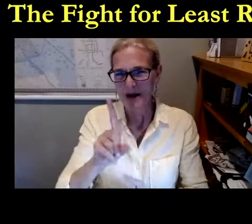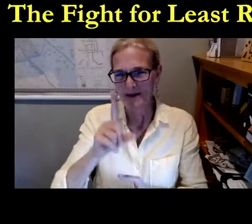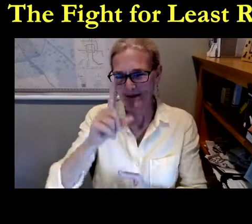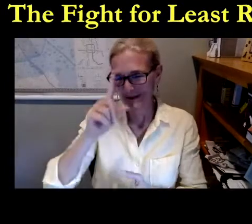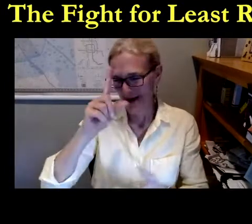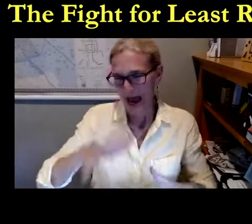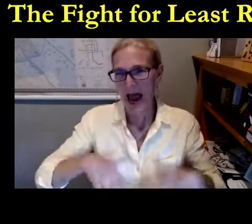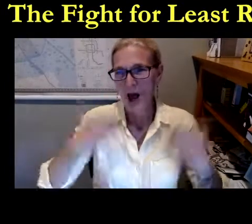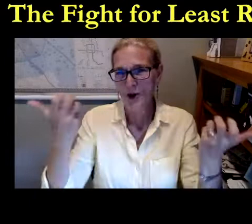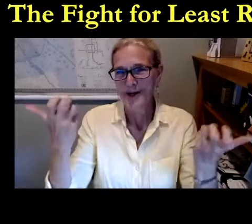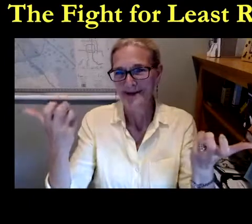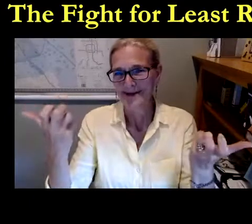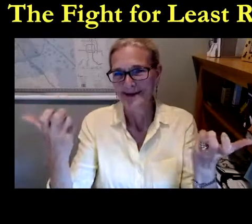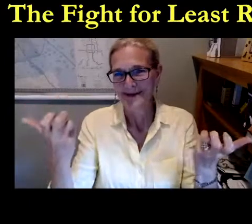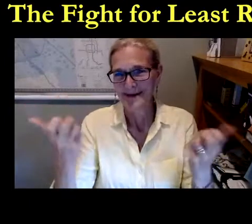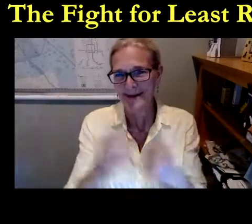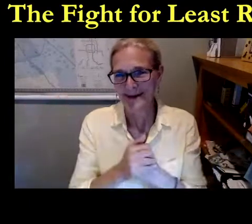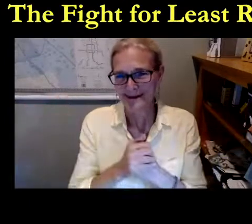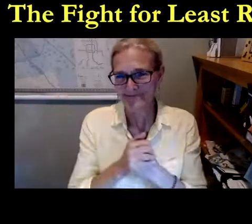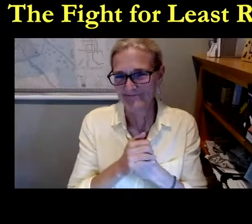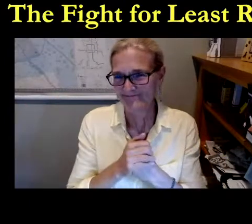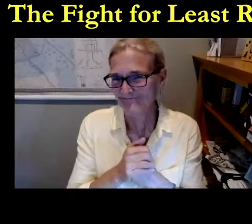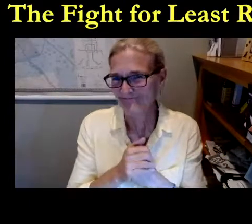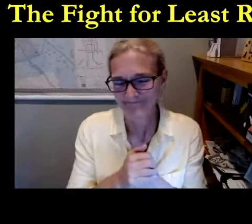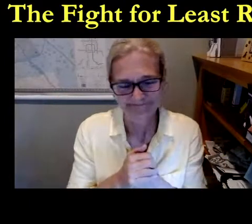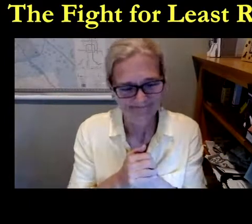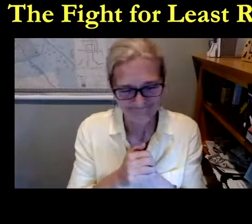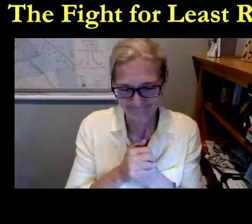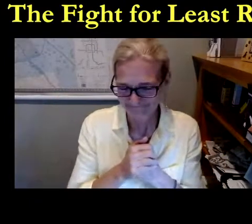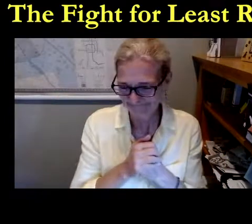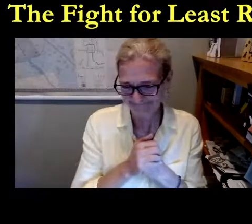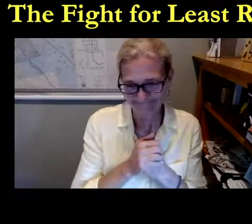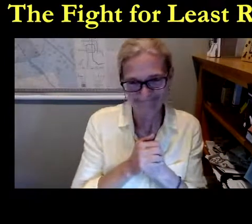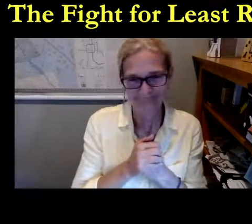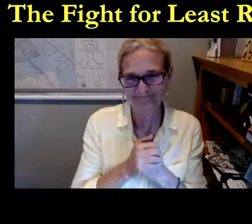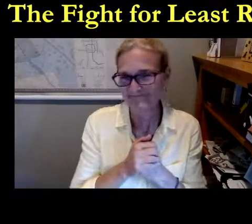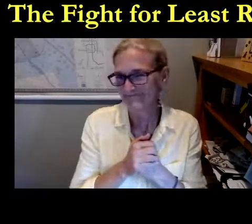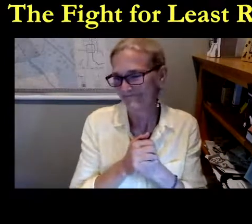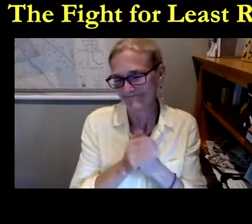First of all, I don't know how you can present this without getting really angry.